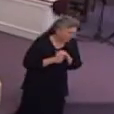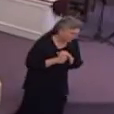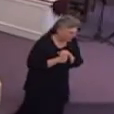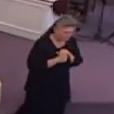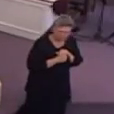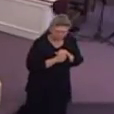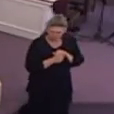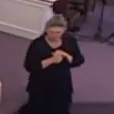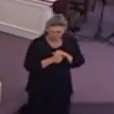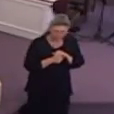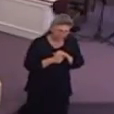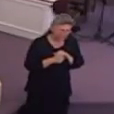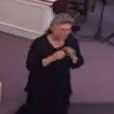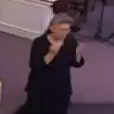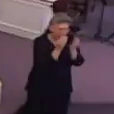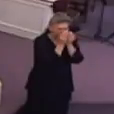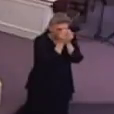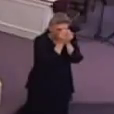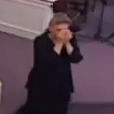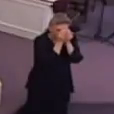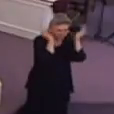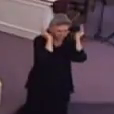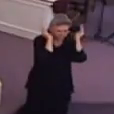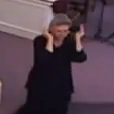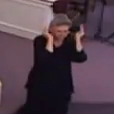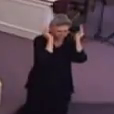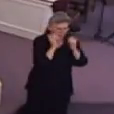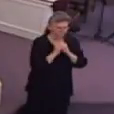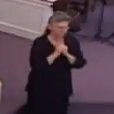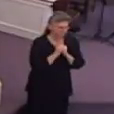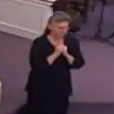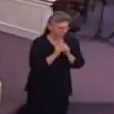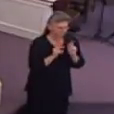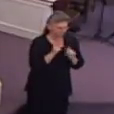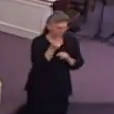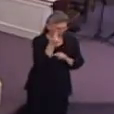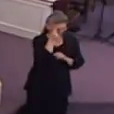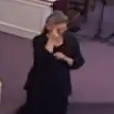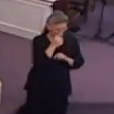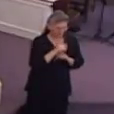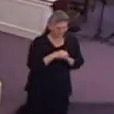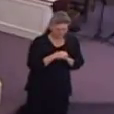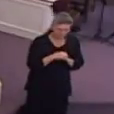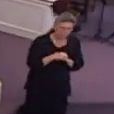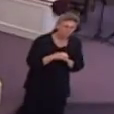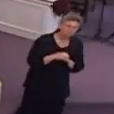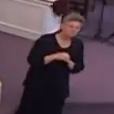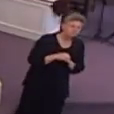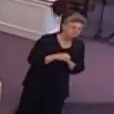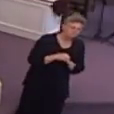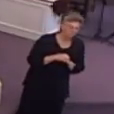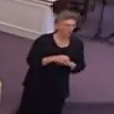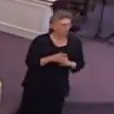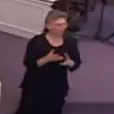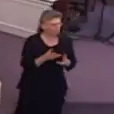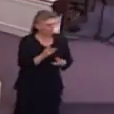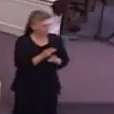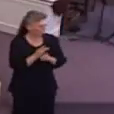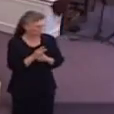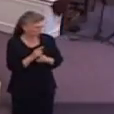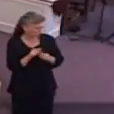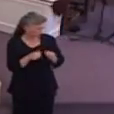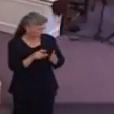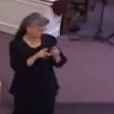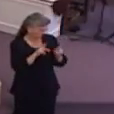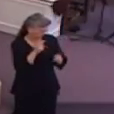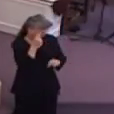these flimsy facades of what people think of them. You know, we care about what people think to a degree,